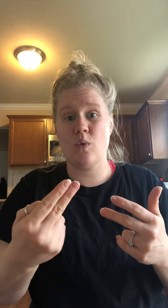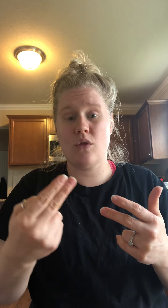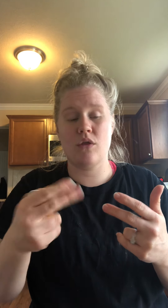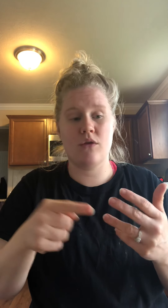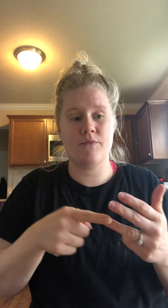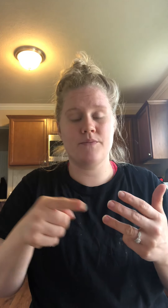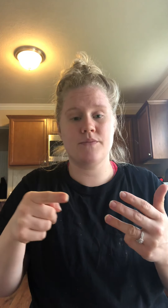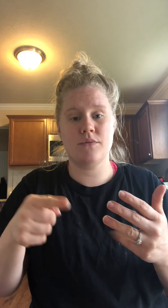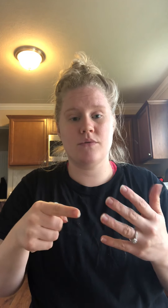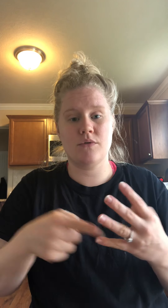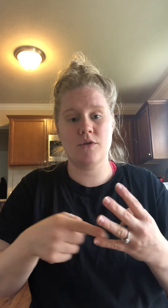foot,